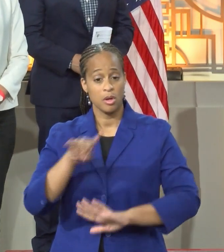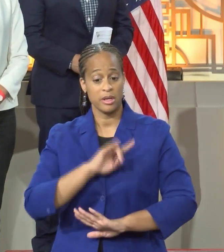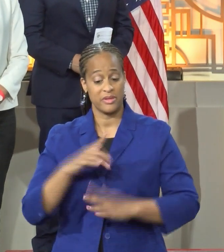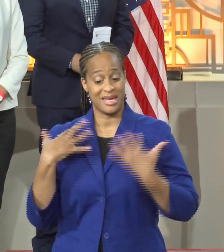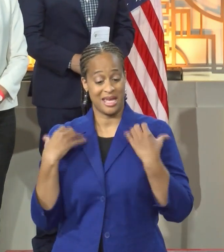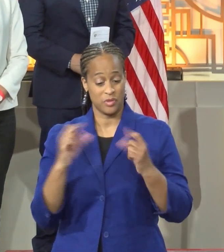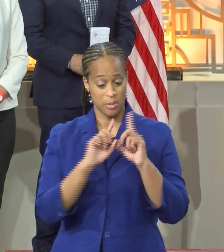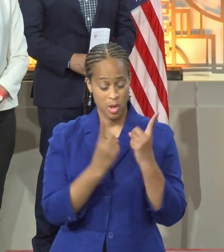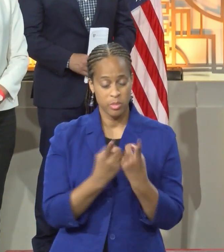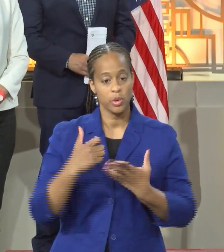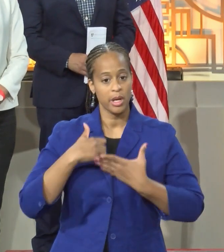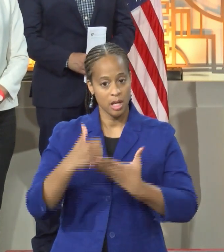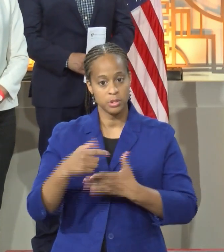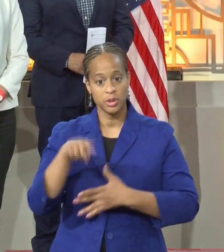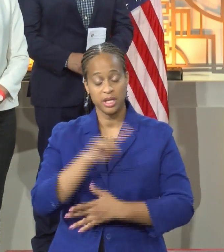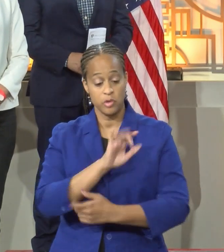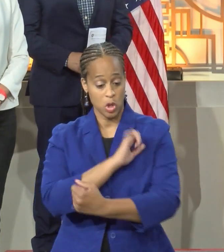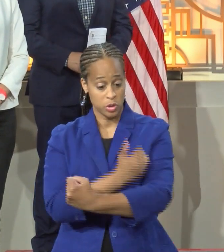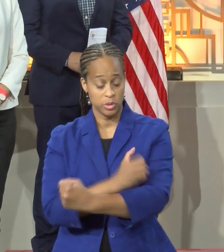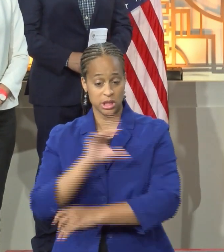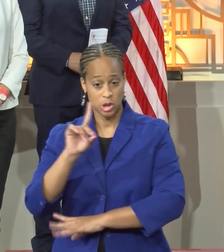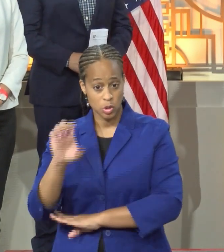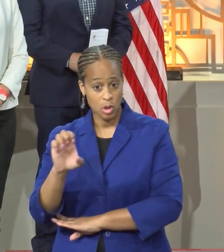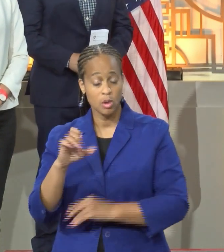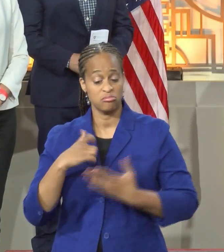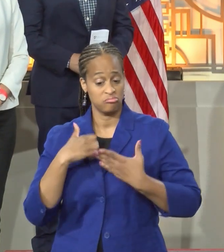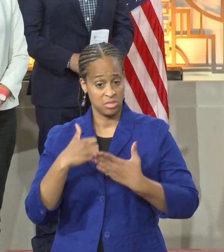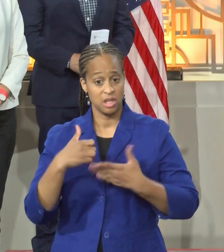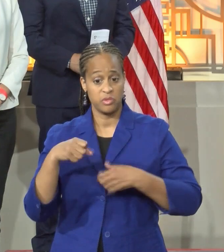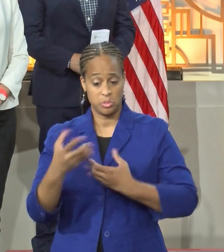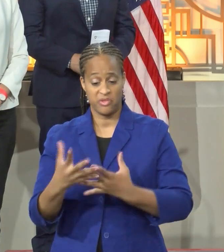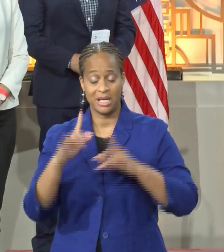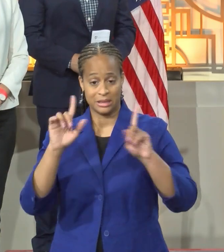your appointment, get you your authorization code, and get you tested.